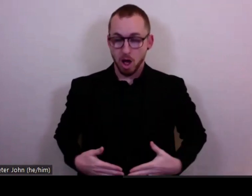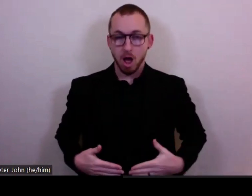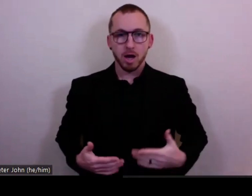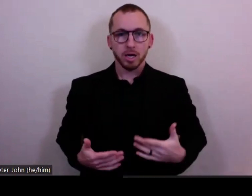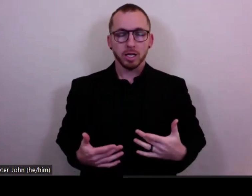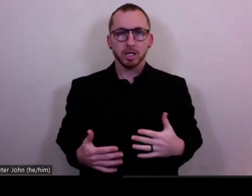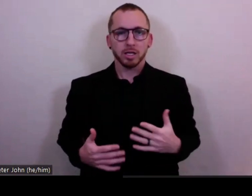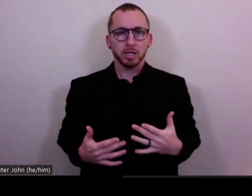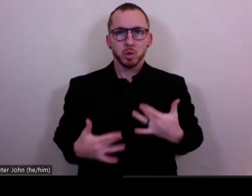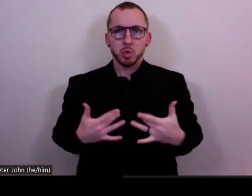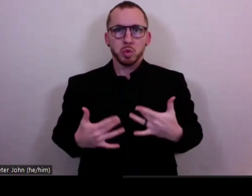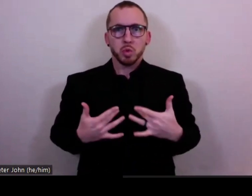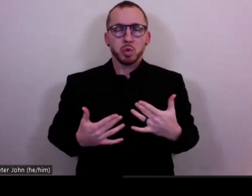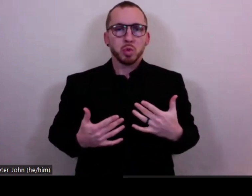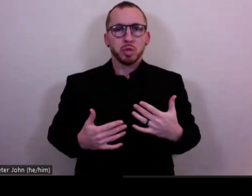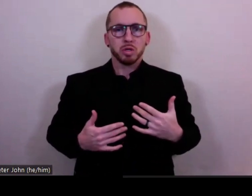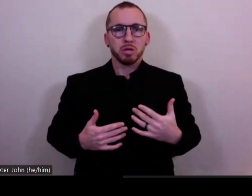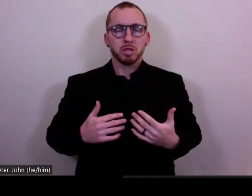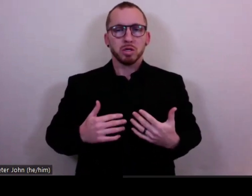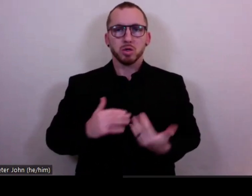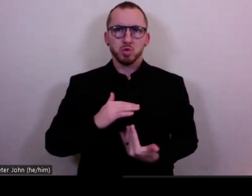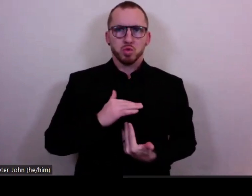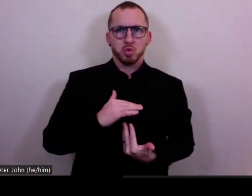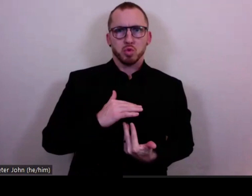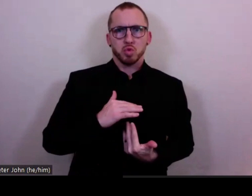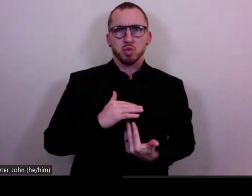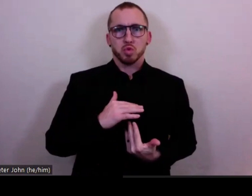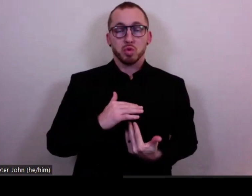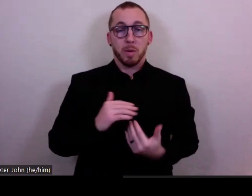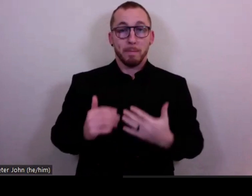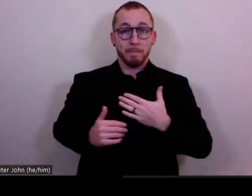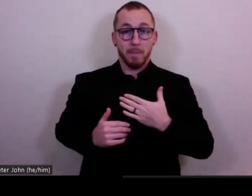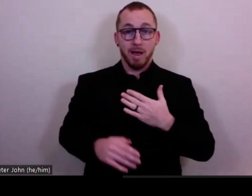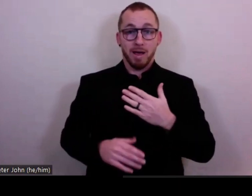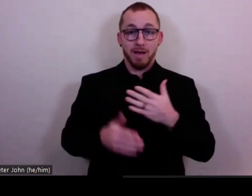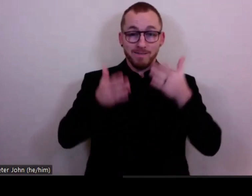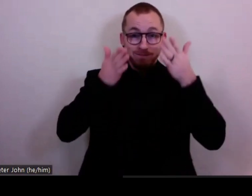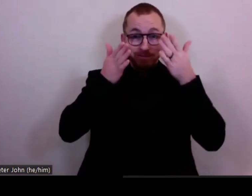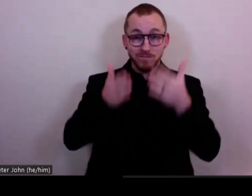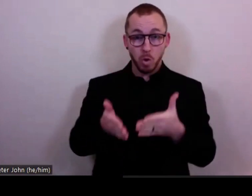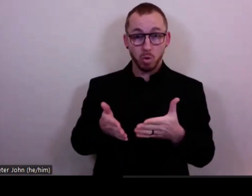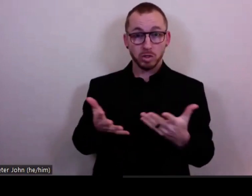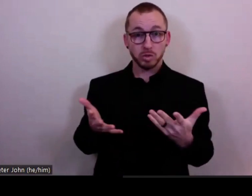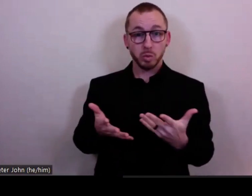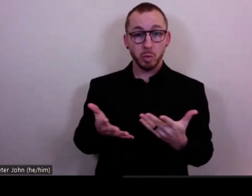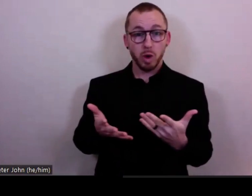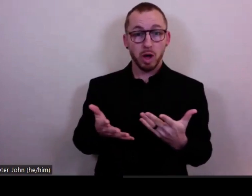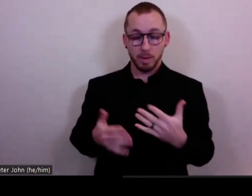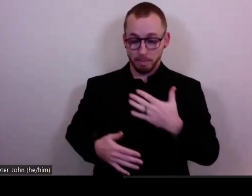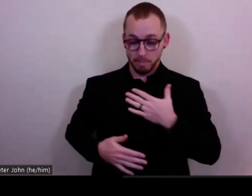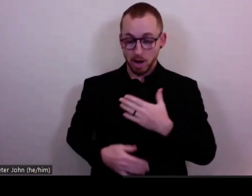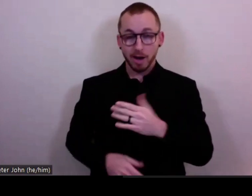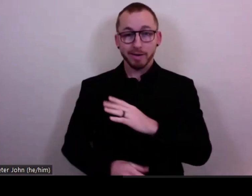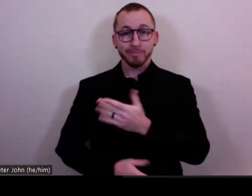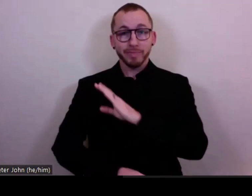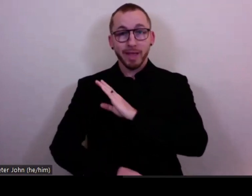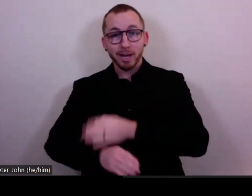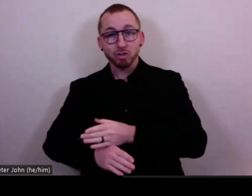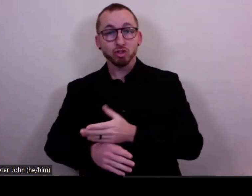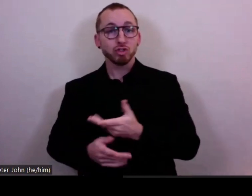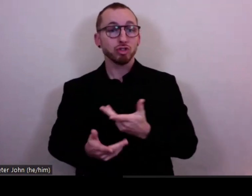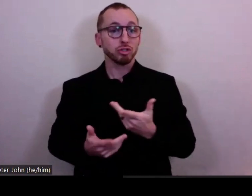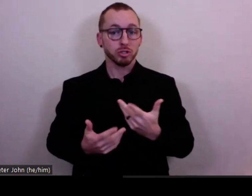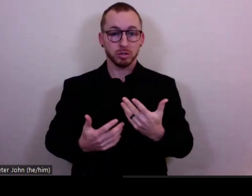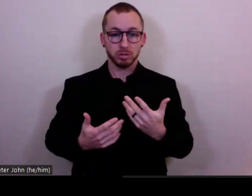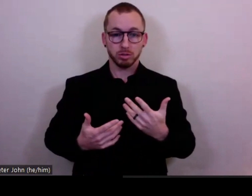I'm in this state, my focus and my energy goes to making my state, my energy balanced, and